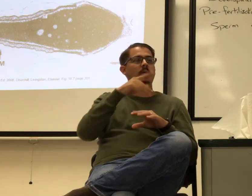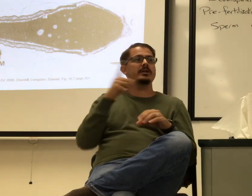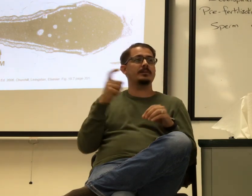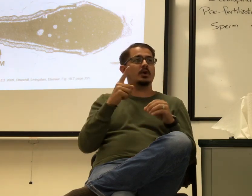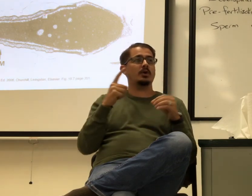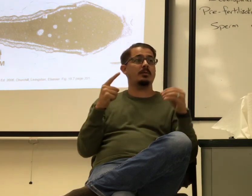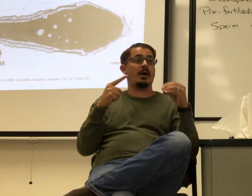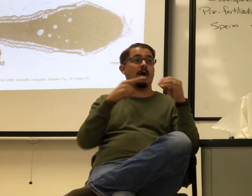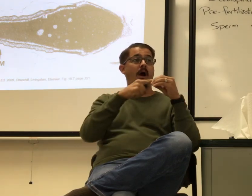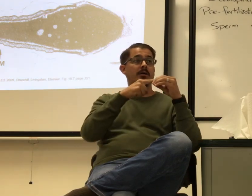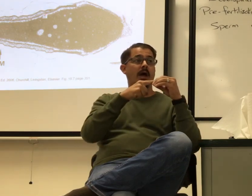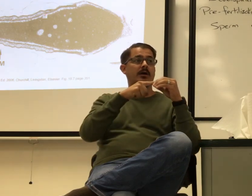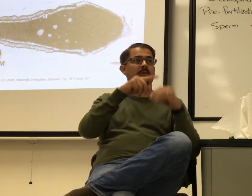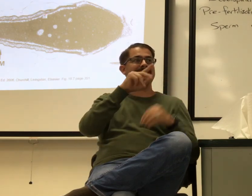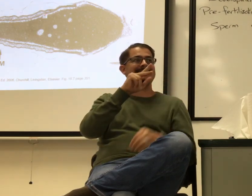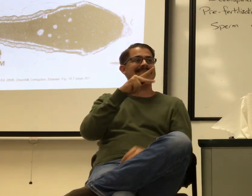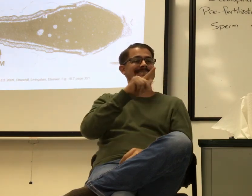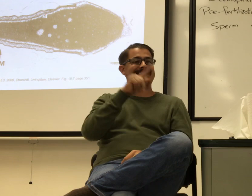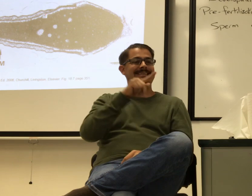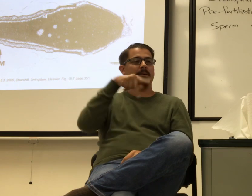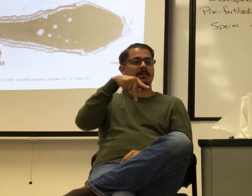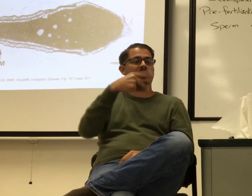makes contact with ZP3.